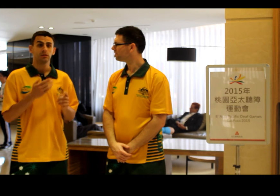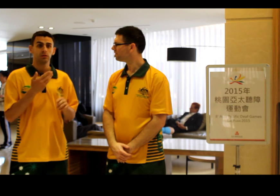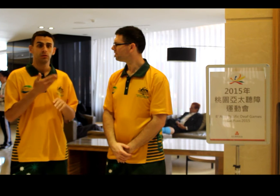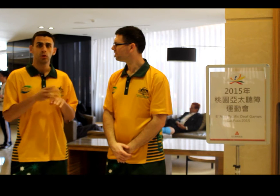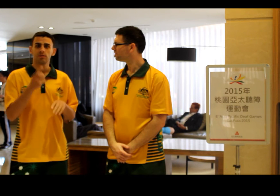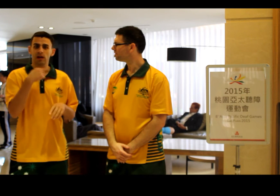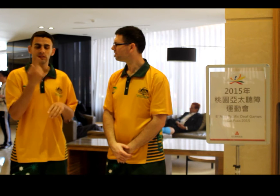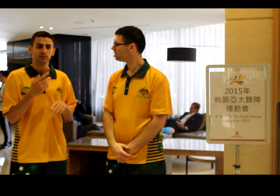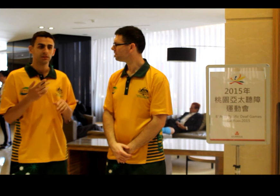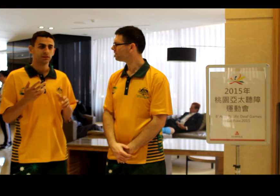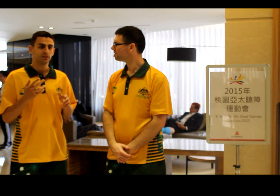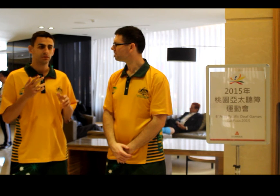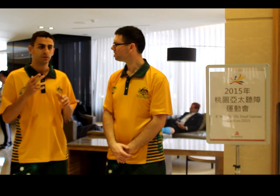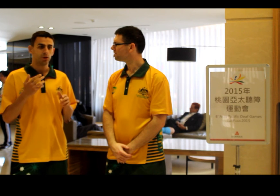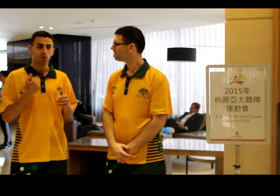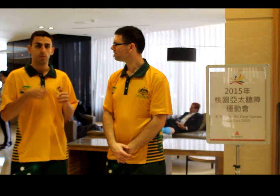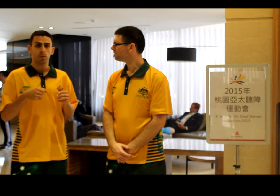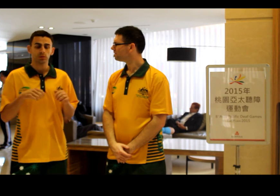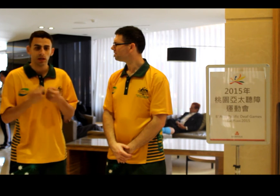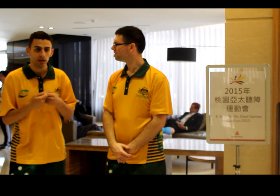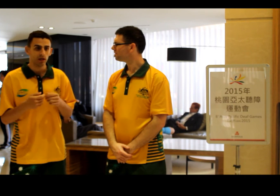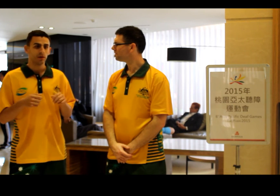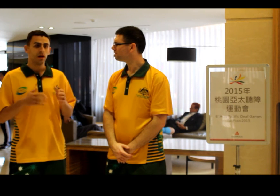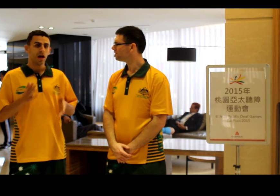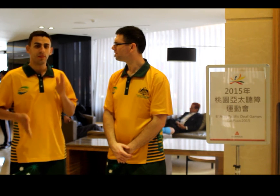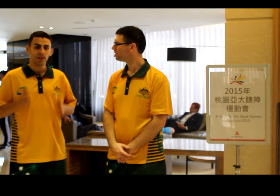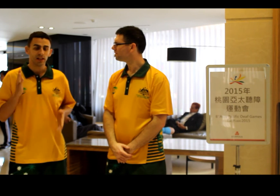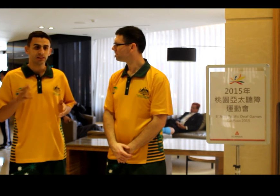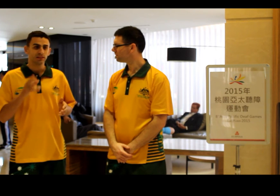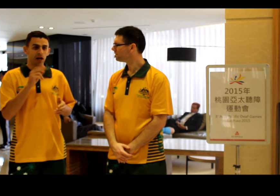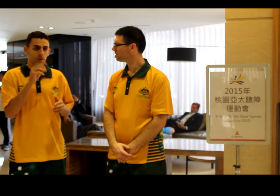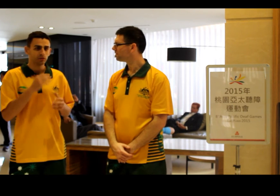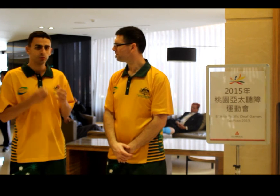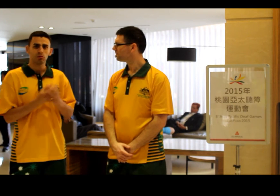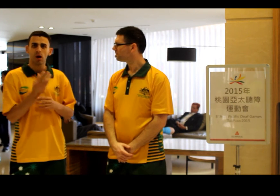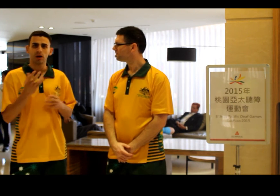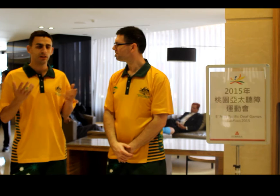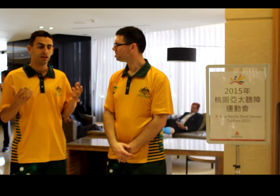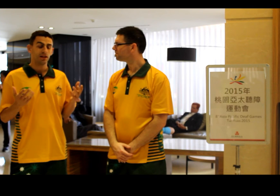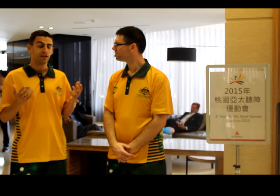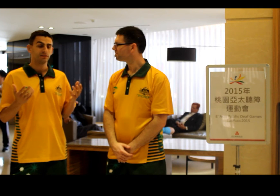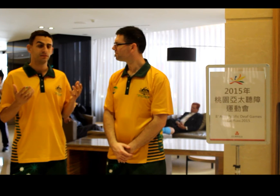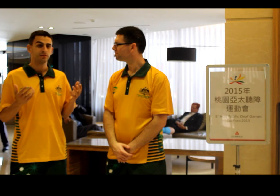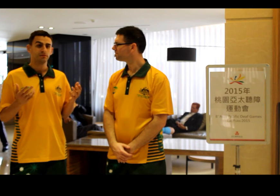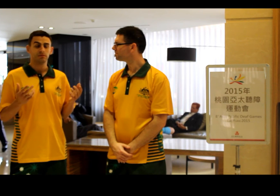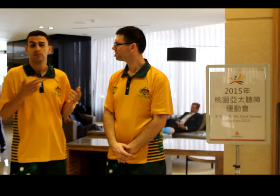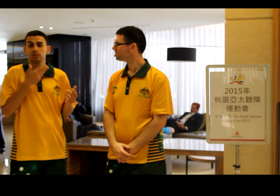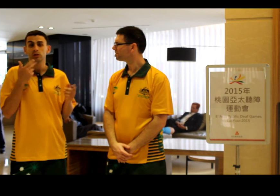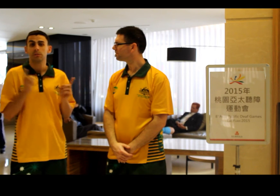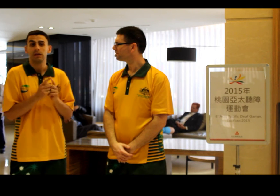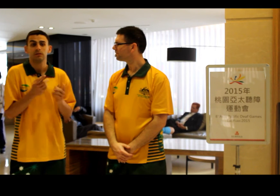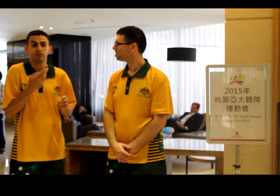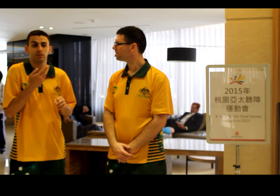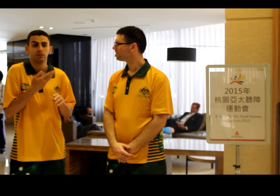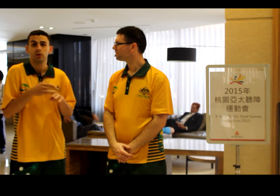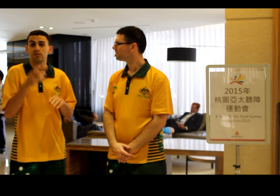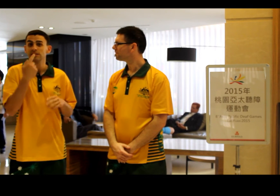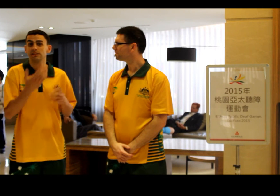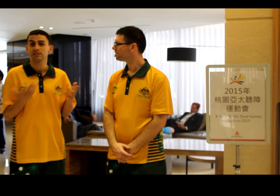Yeah, it's really interesting to meet new faces while we're here, be part of the team, the, you know, the little younger people coming through who